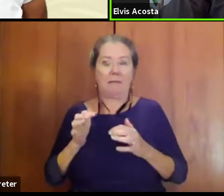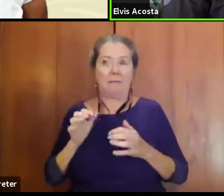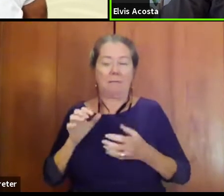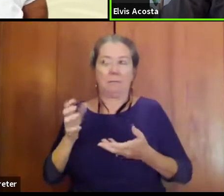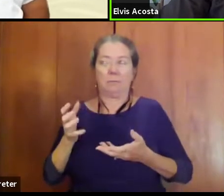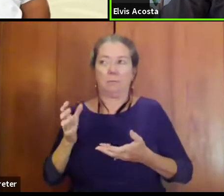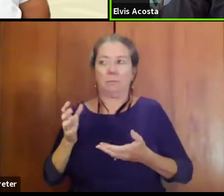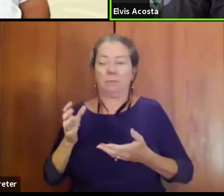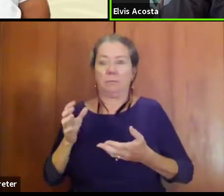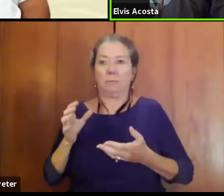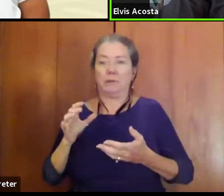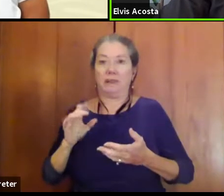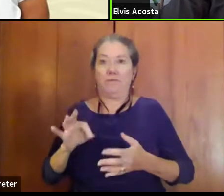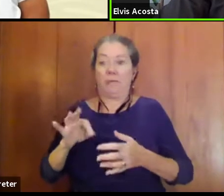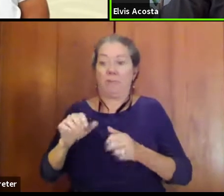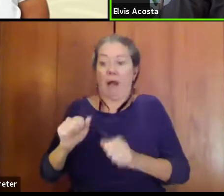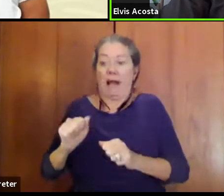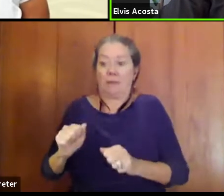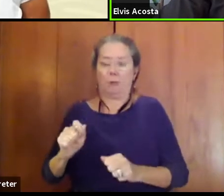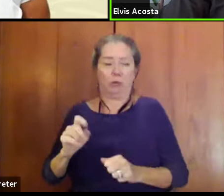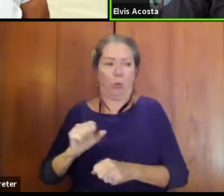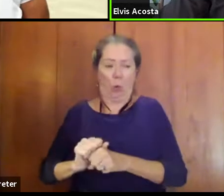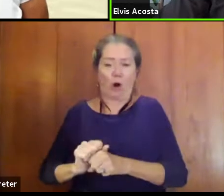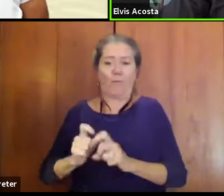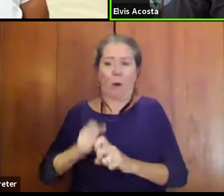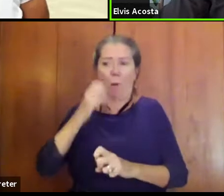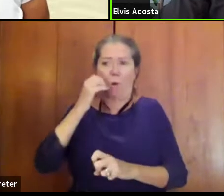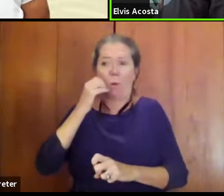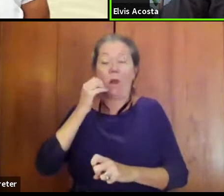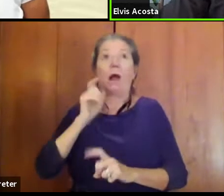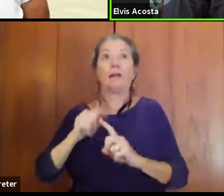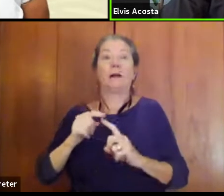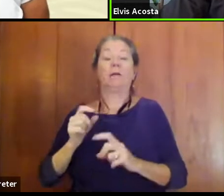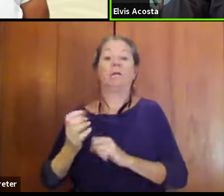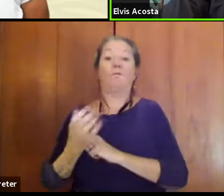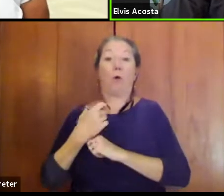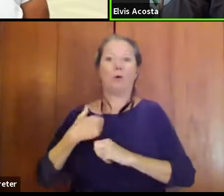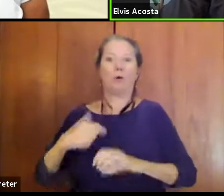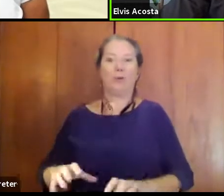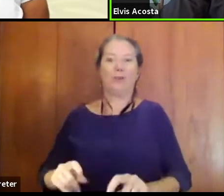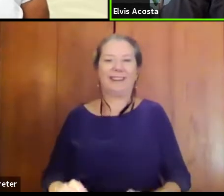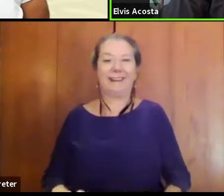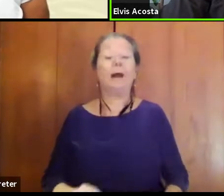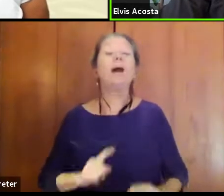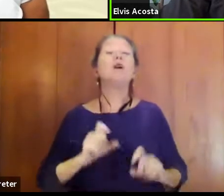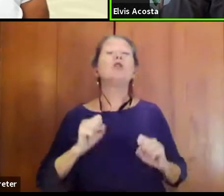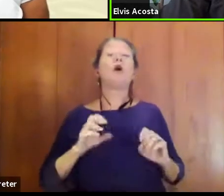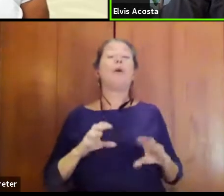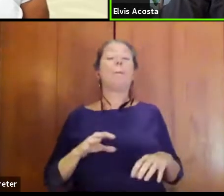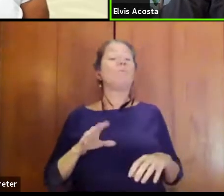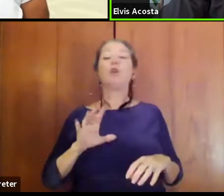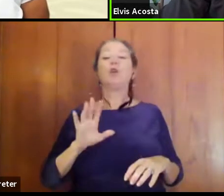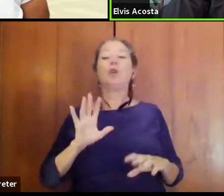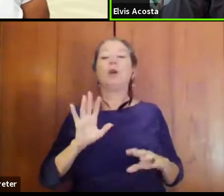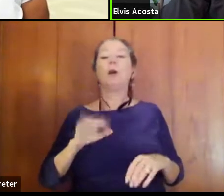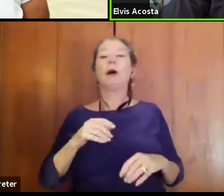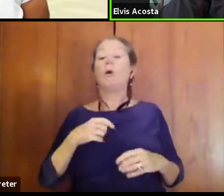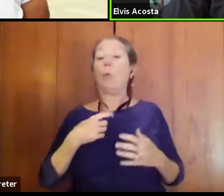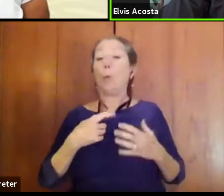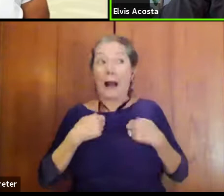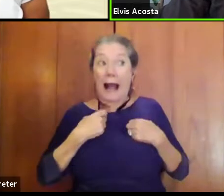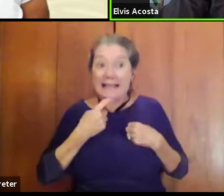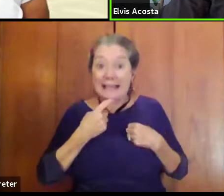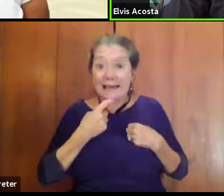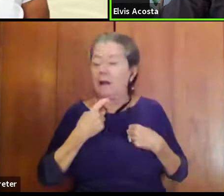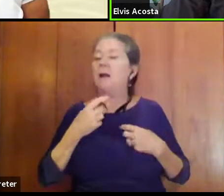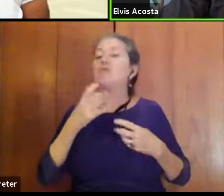time was even doable until we actually had to do it. So what I would tell people is you need to talk about it. It's one of